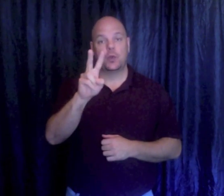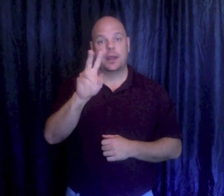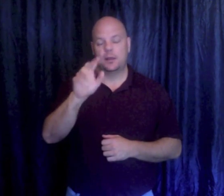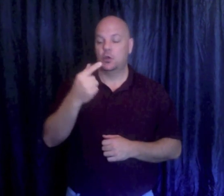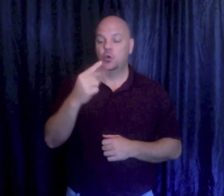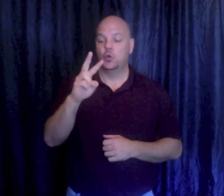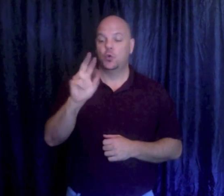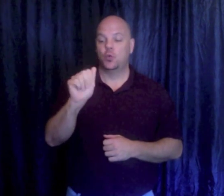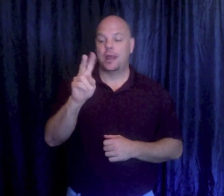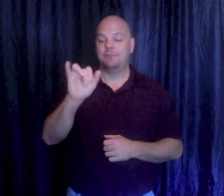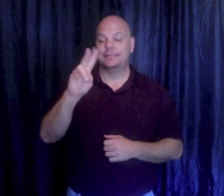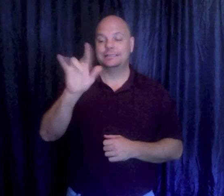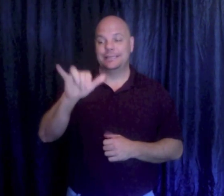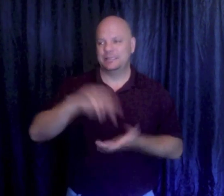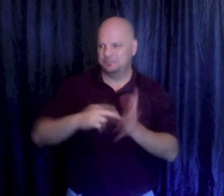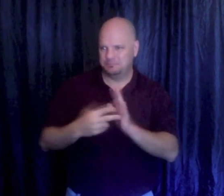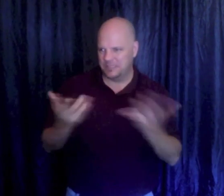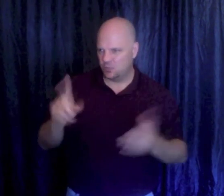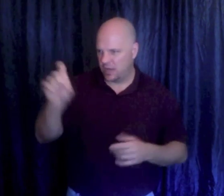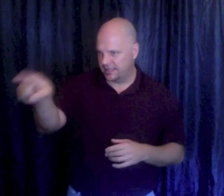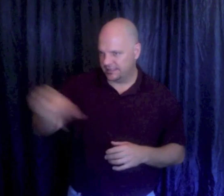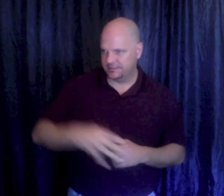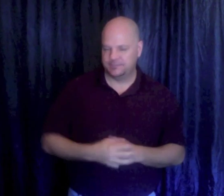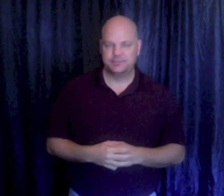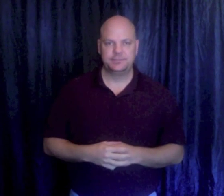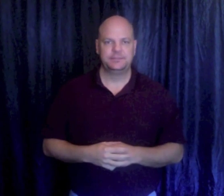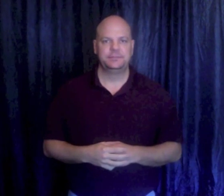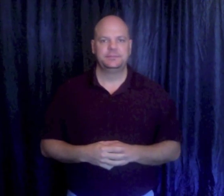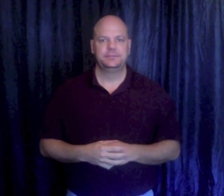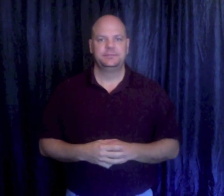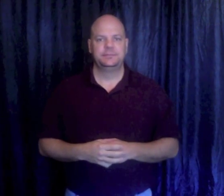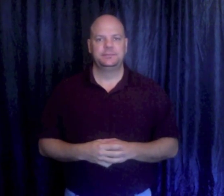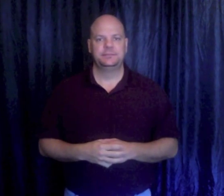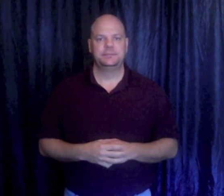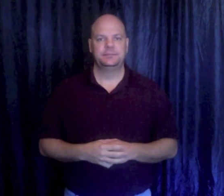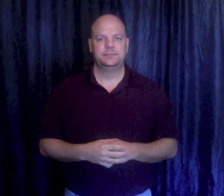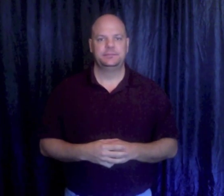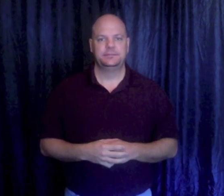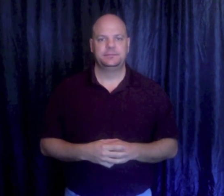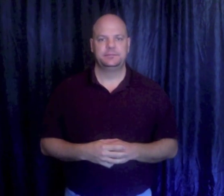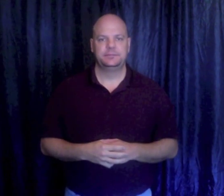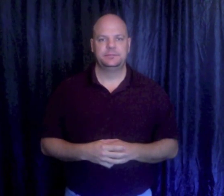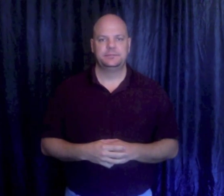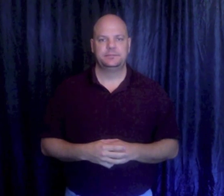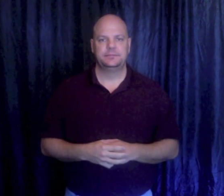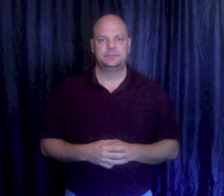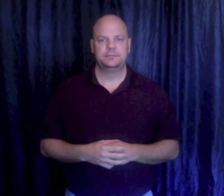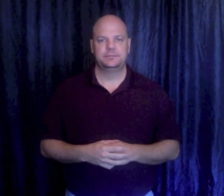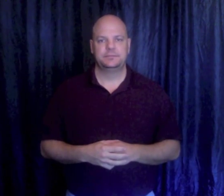Gravity, what does gravity mean? On a review sheet. So,